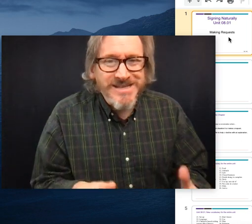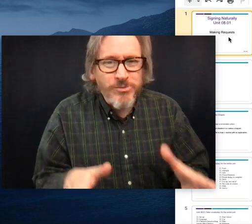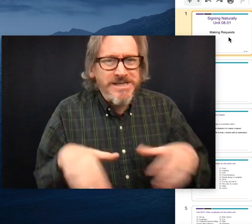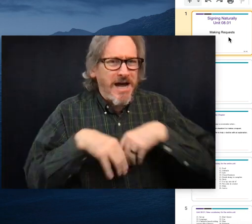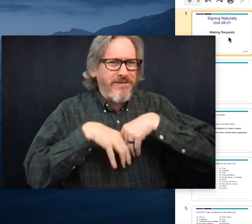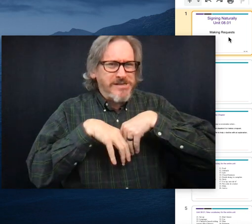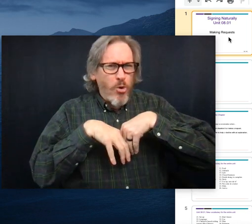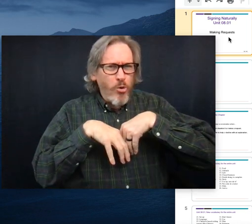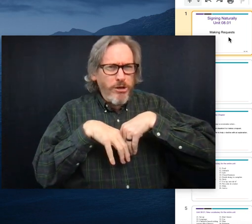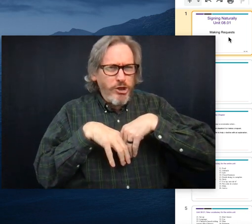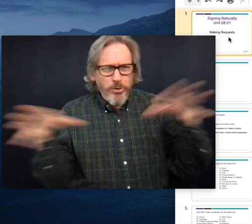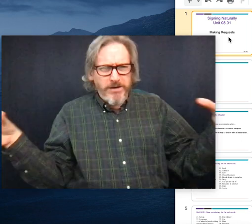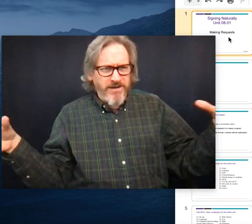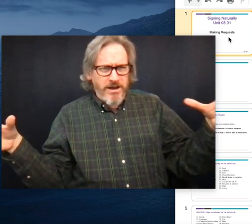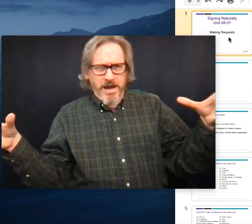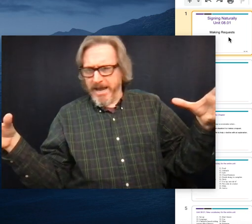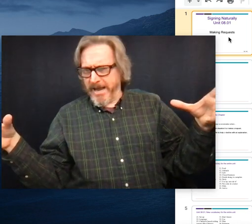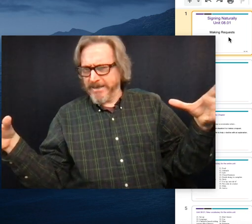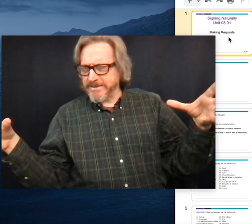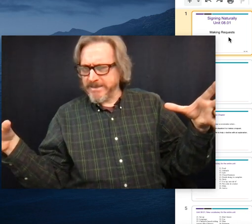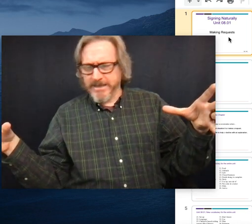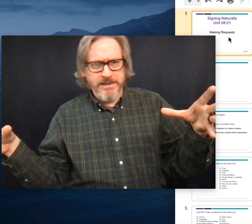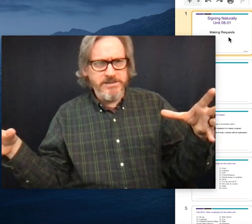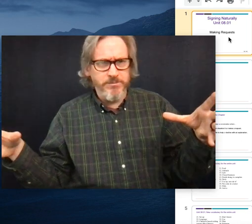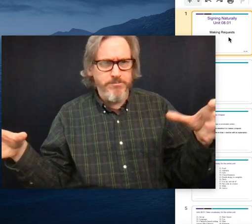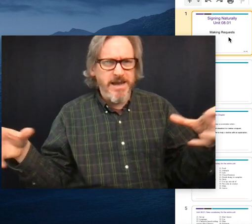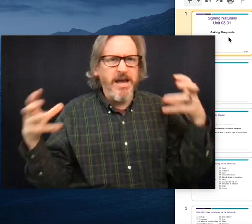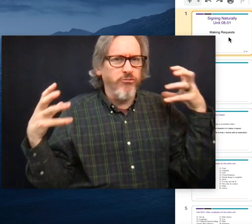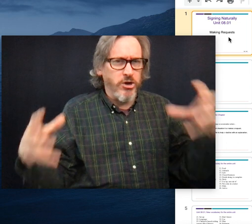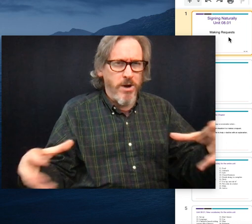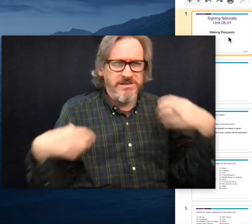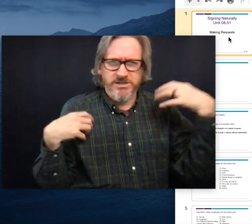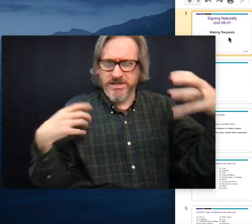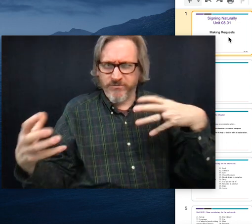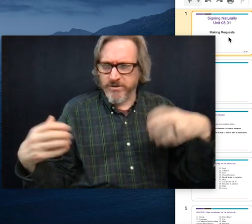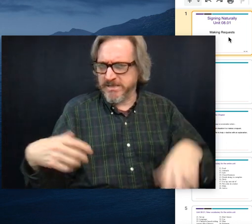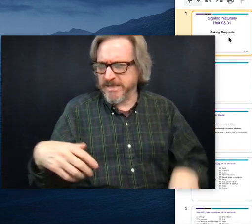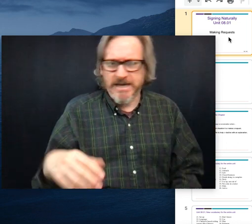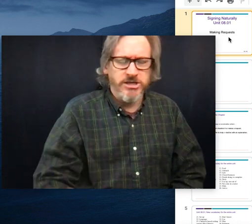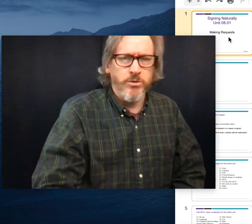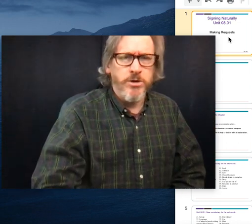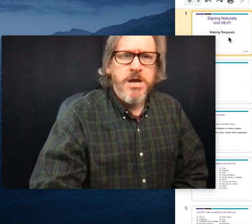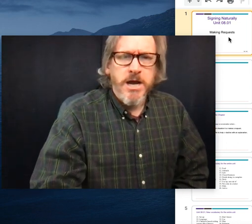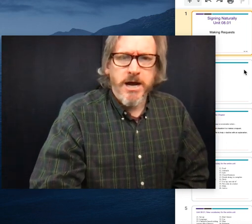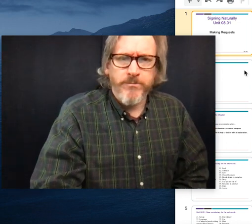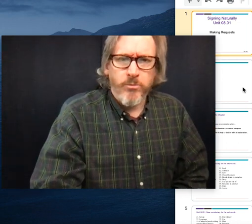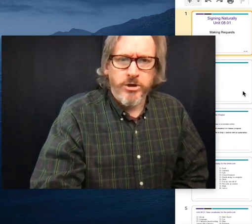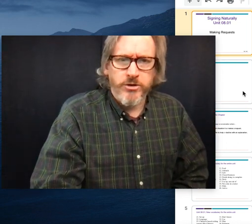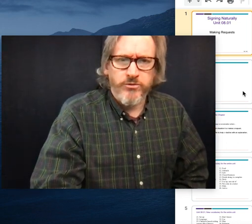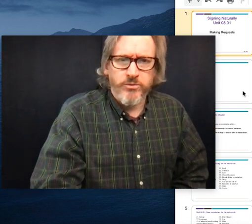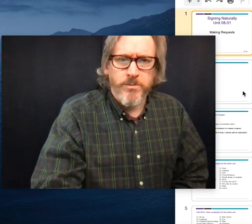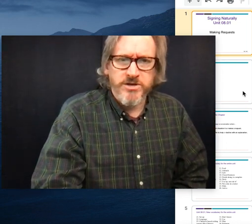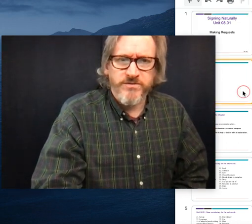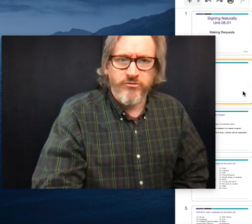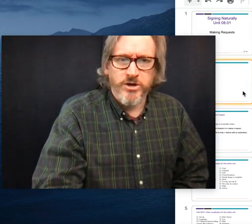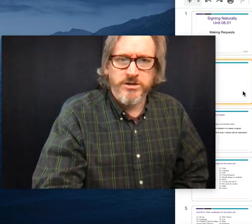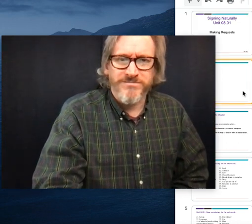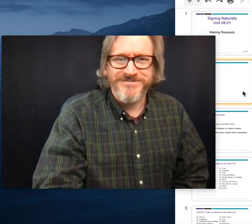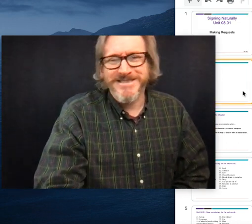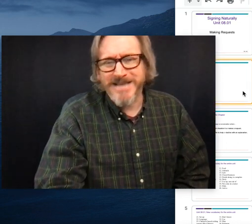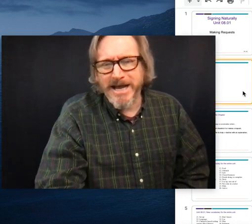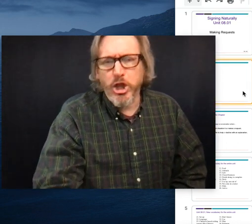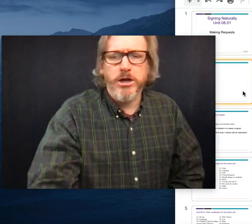So this whole unit of 8 is making requests and different things like that. So we're going to go through a bunch of